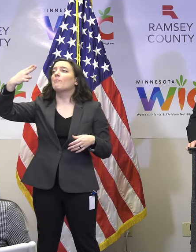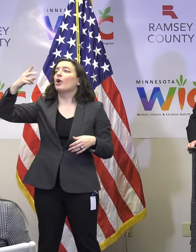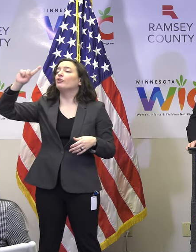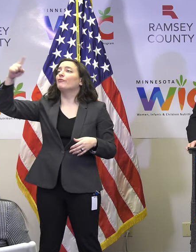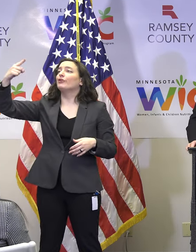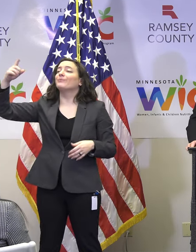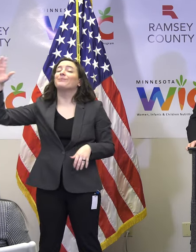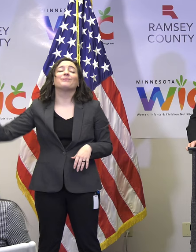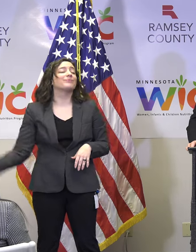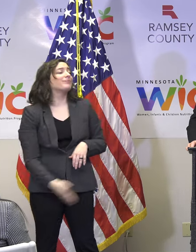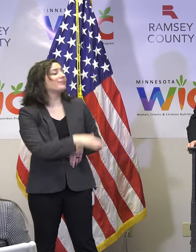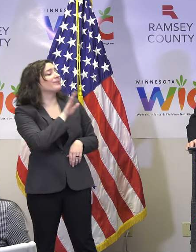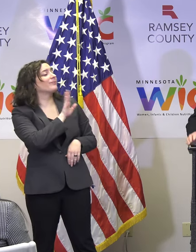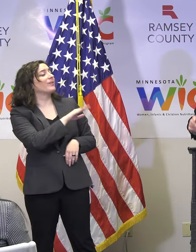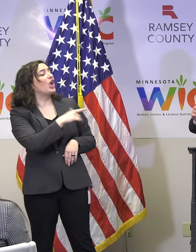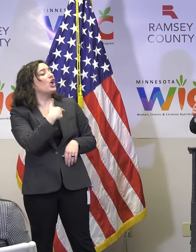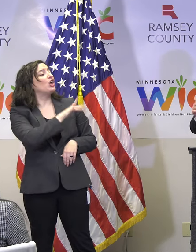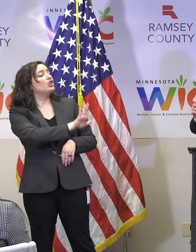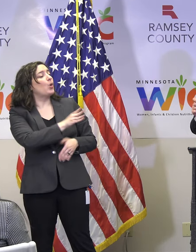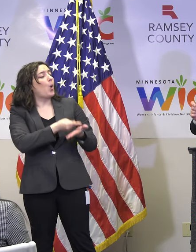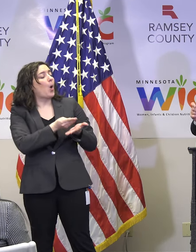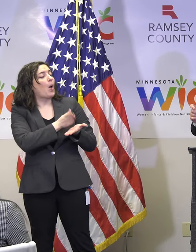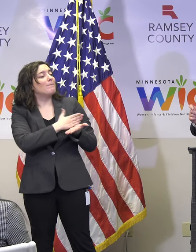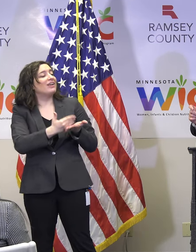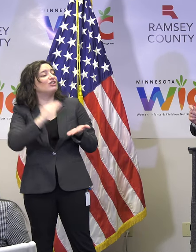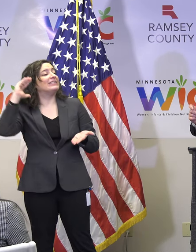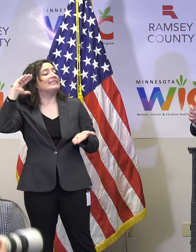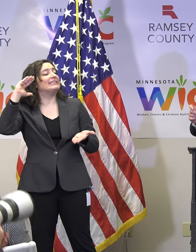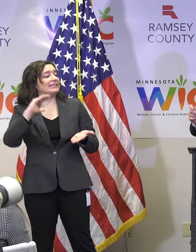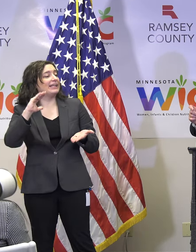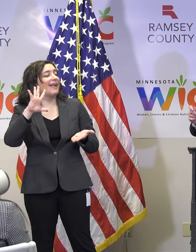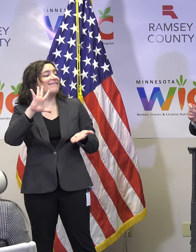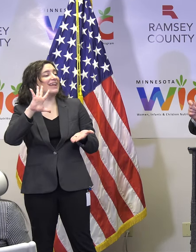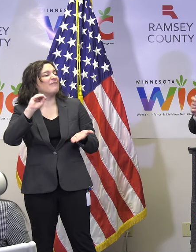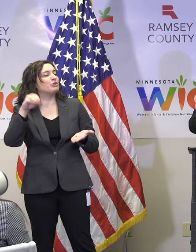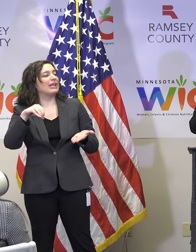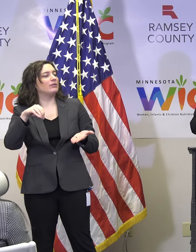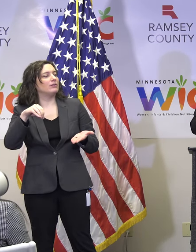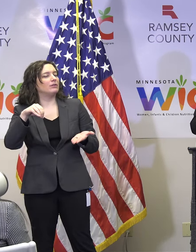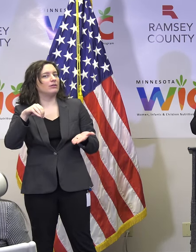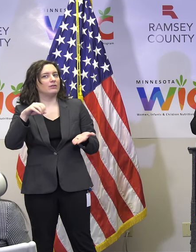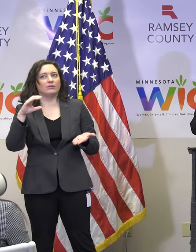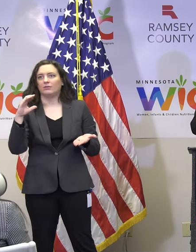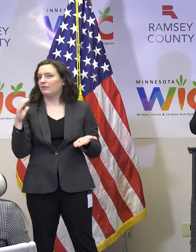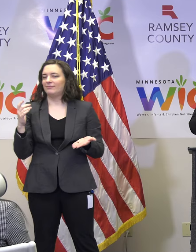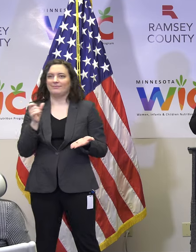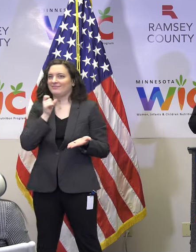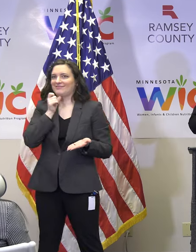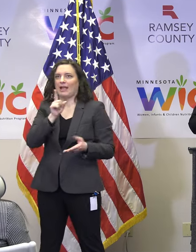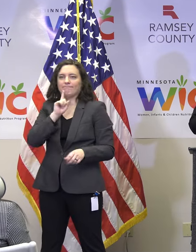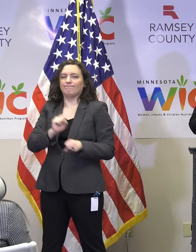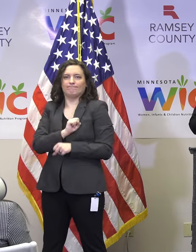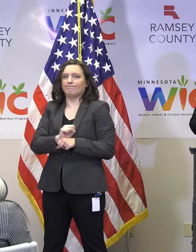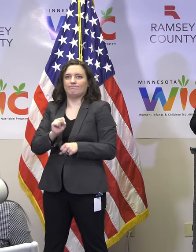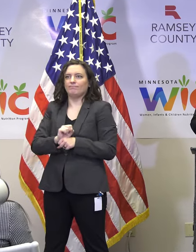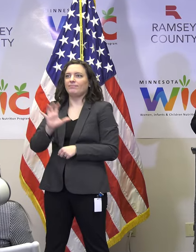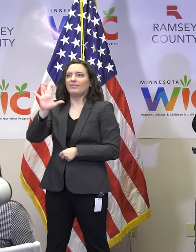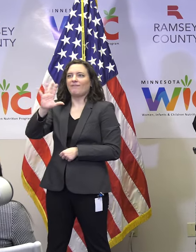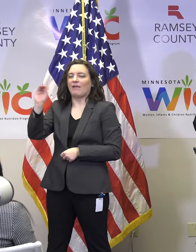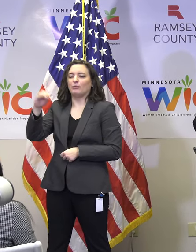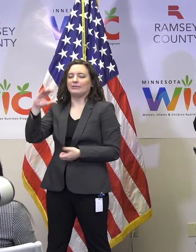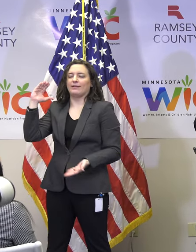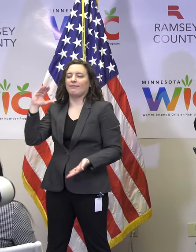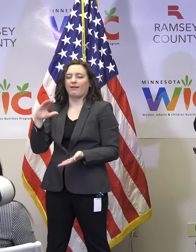a 5% cut, it's not really a 5% cut of the remaining of what we have left in the